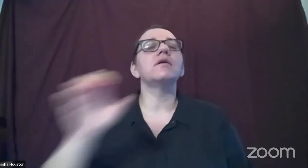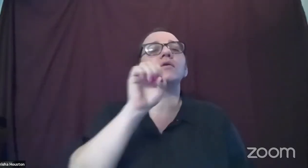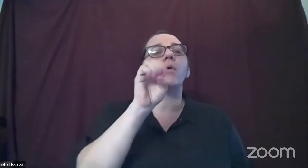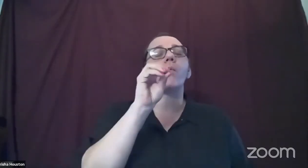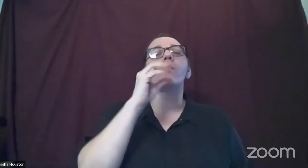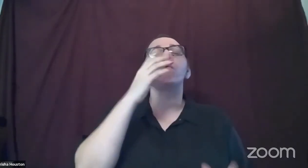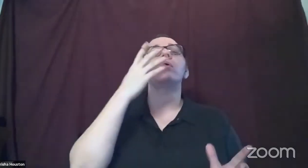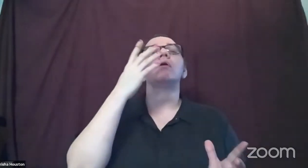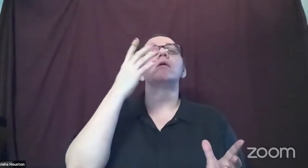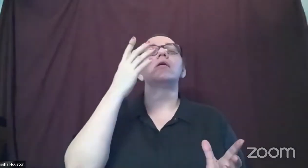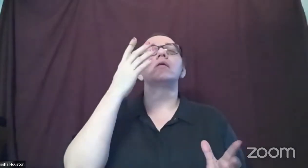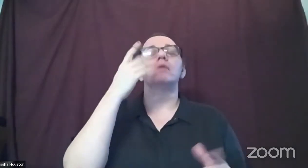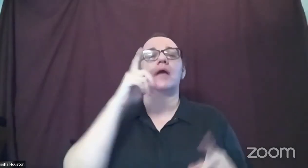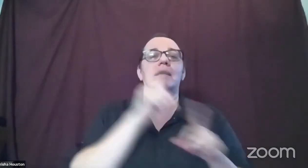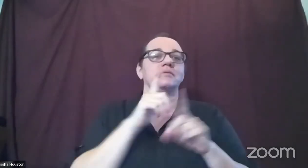Back to Tricia, agreed.